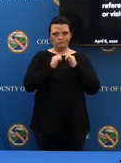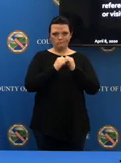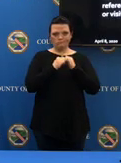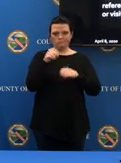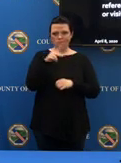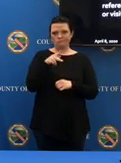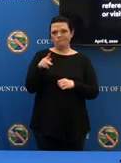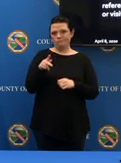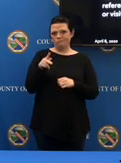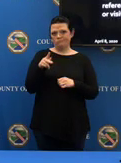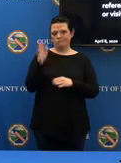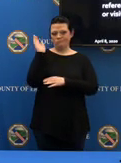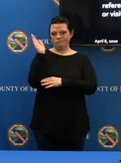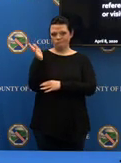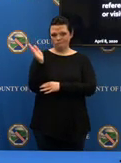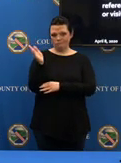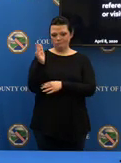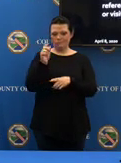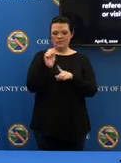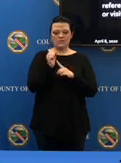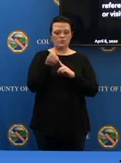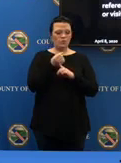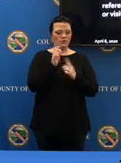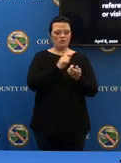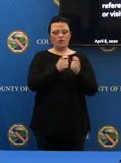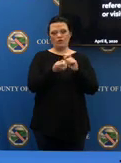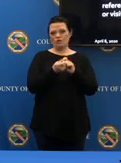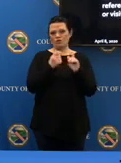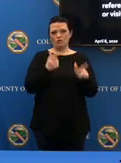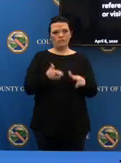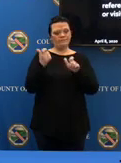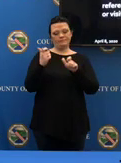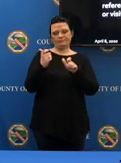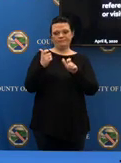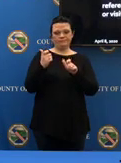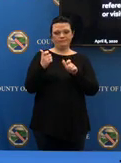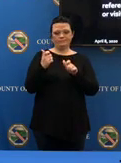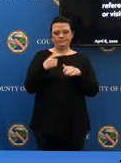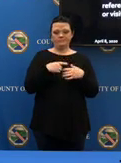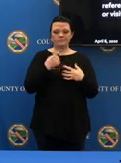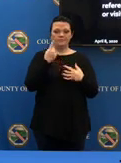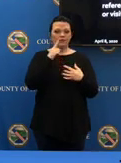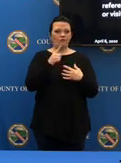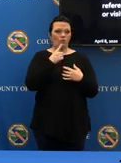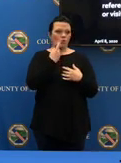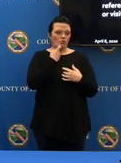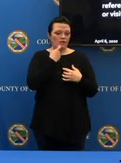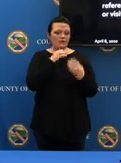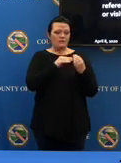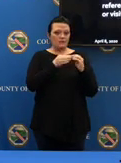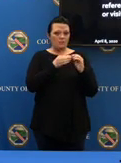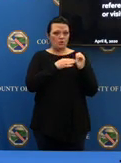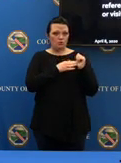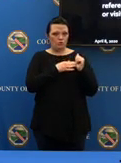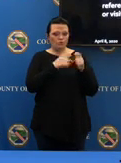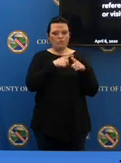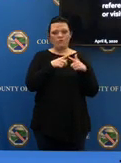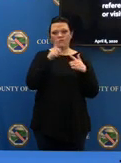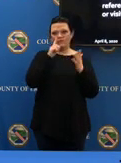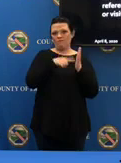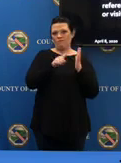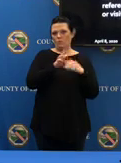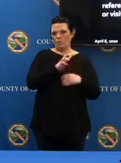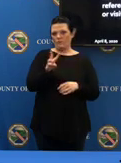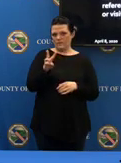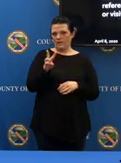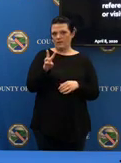otherwise noted, the situation does evolve rapidly, and for the latest numbers and guidance, we recommend that you go to our websites,